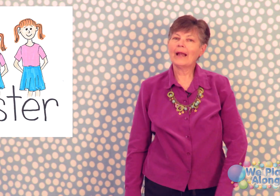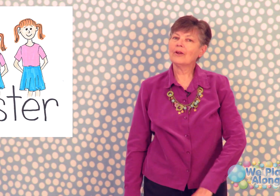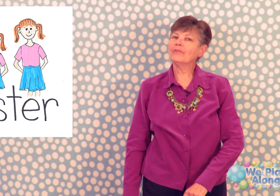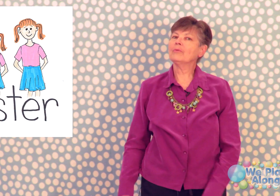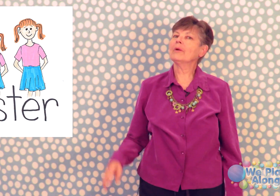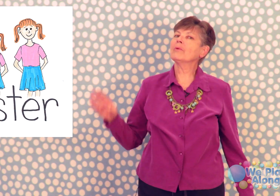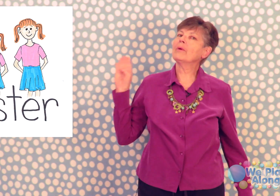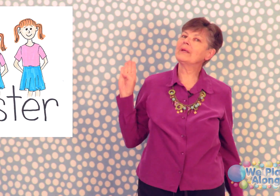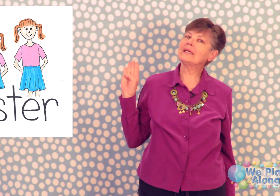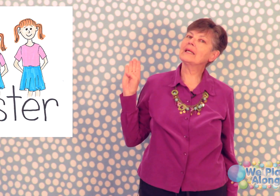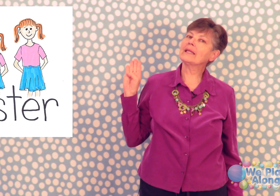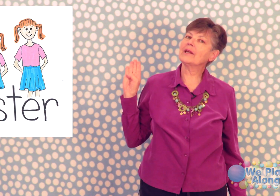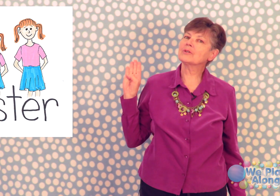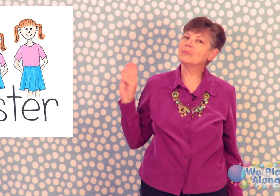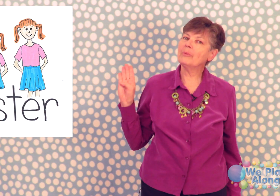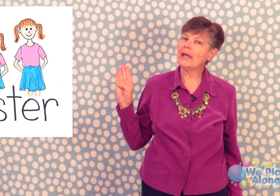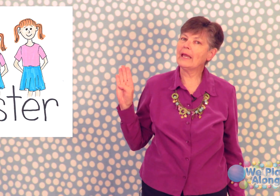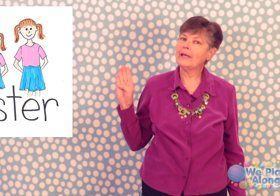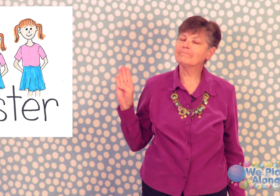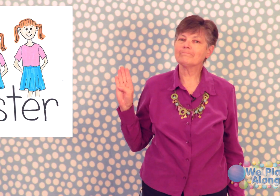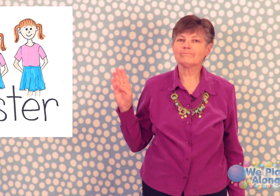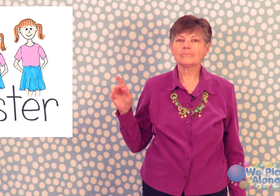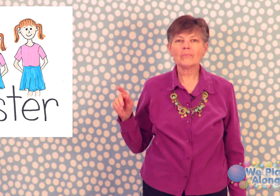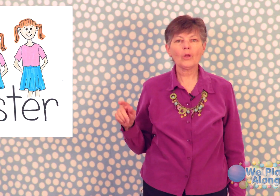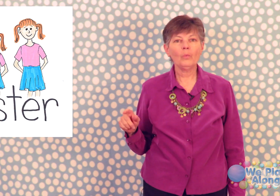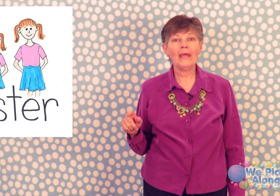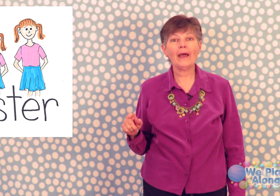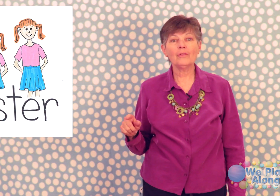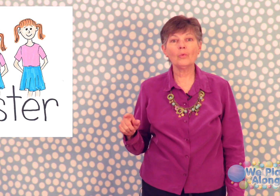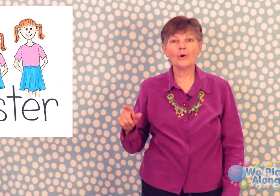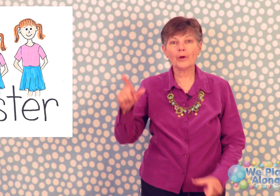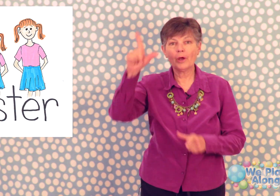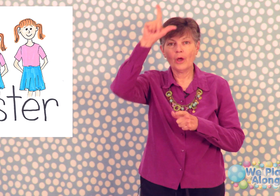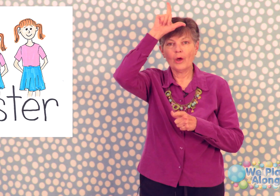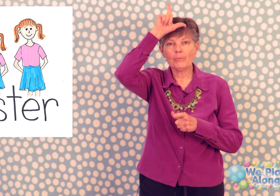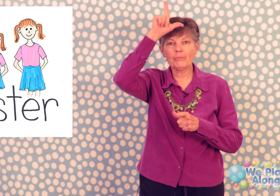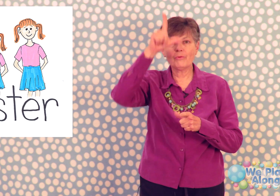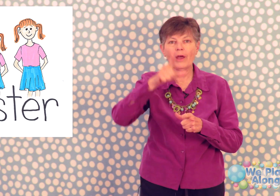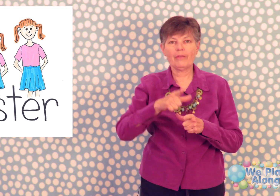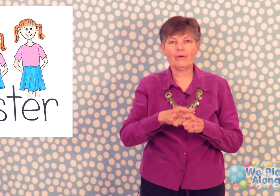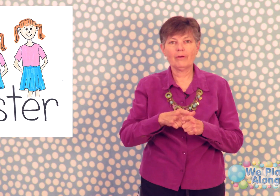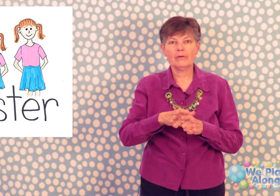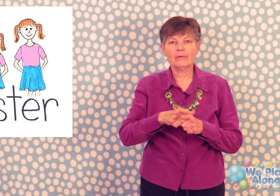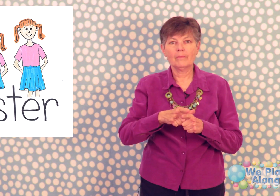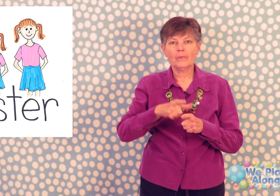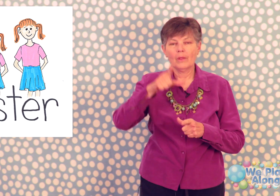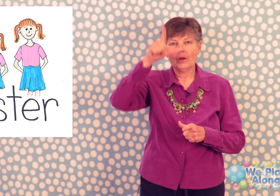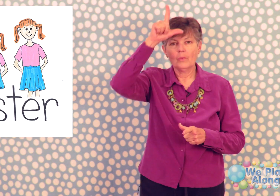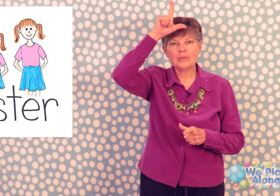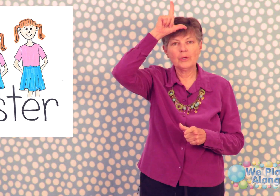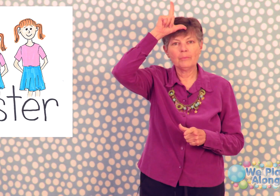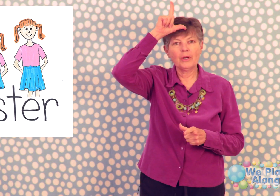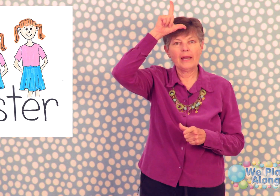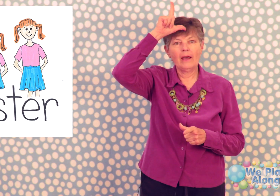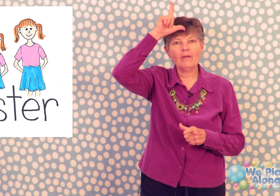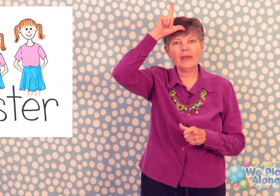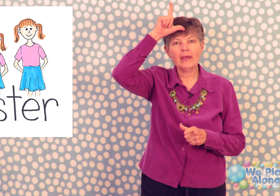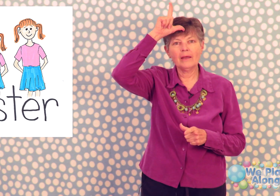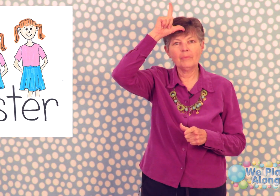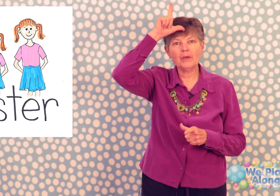don't know if you remember when we did the letters B, we had the word brother. We put an L hand up here